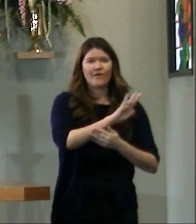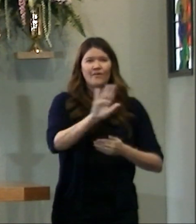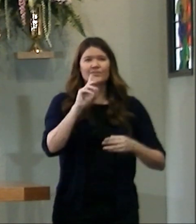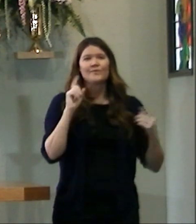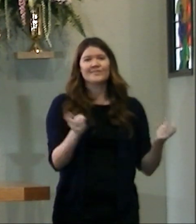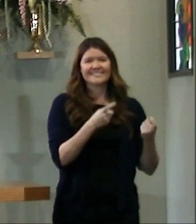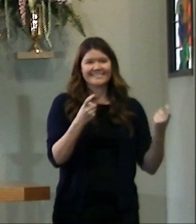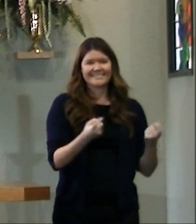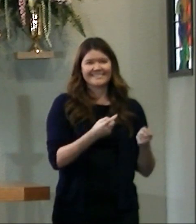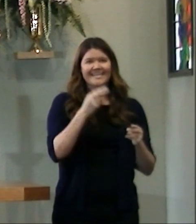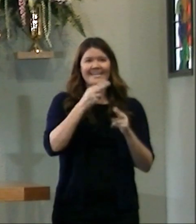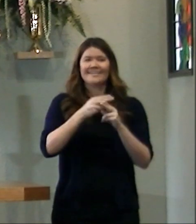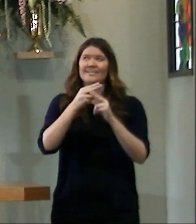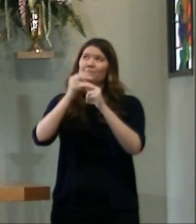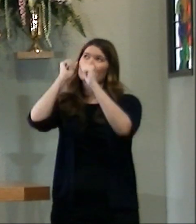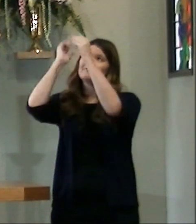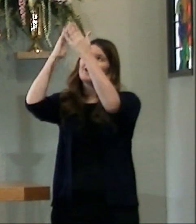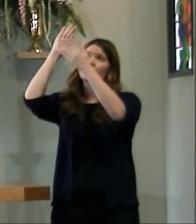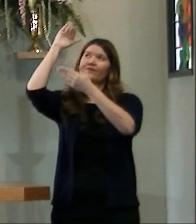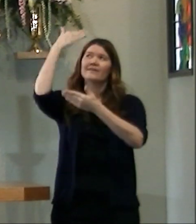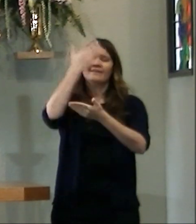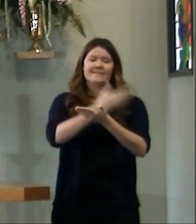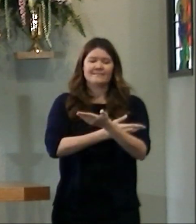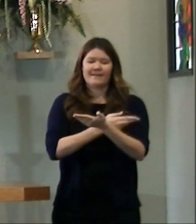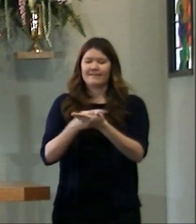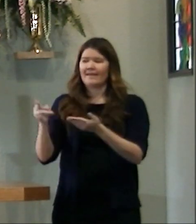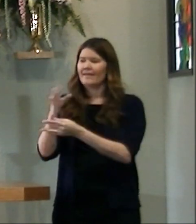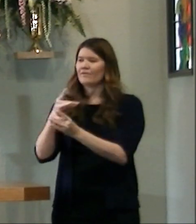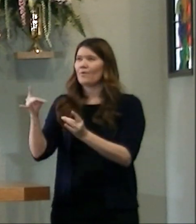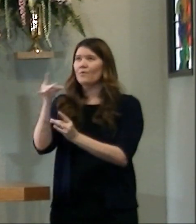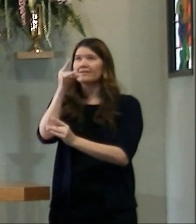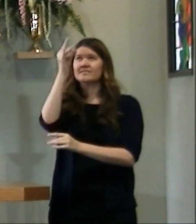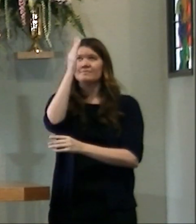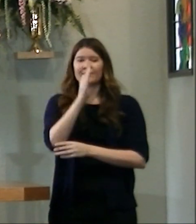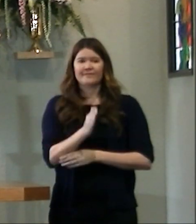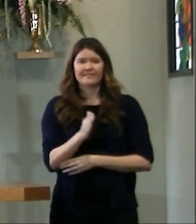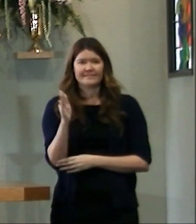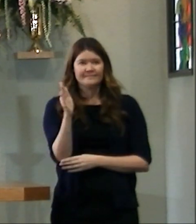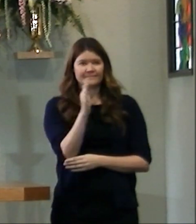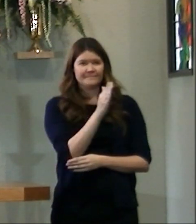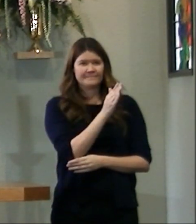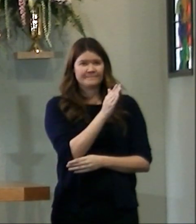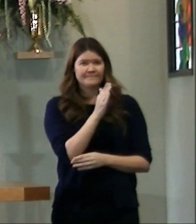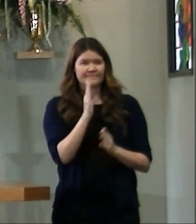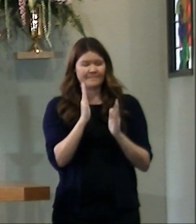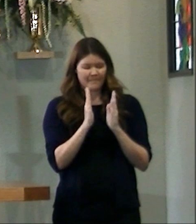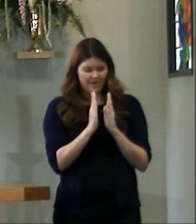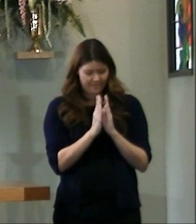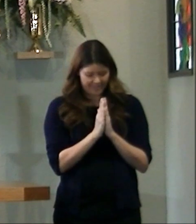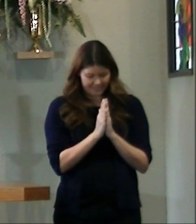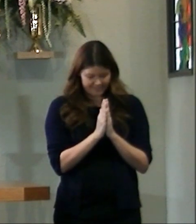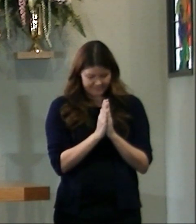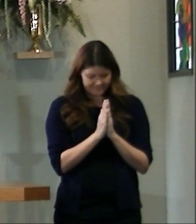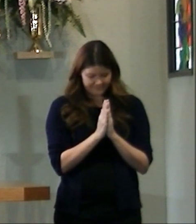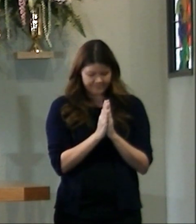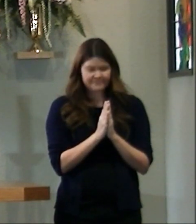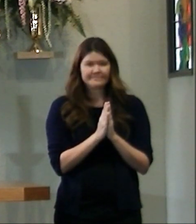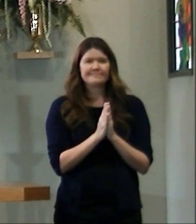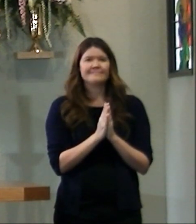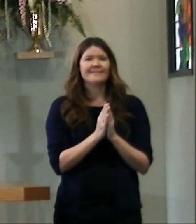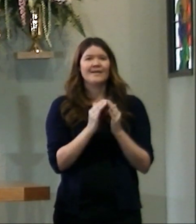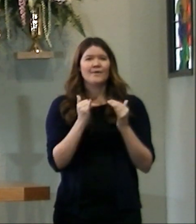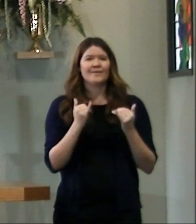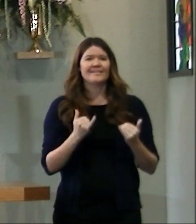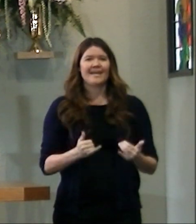in the name of the Father, and of the Son, and of the Holy Spirit. Amen. We now sing